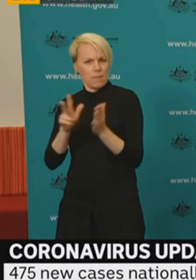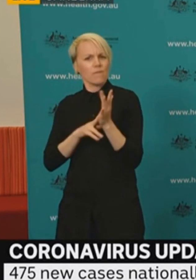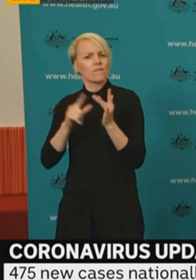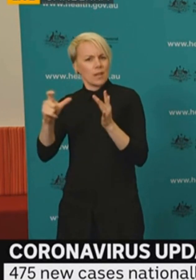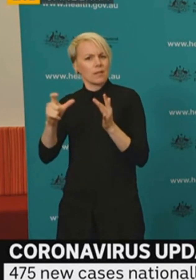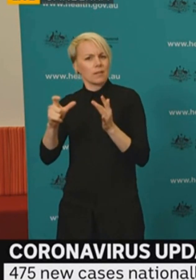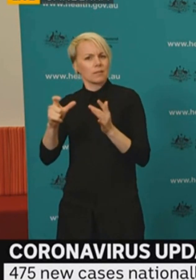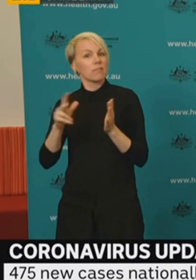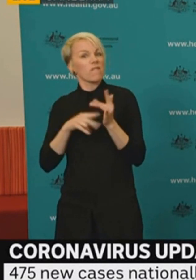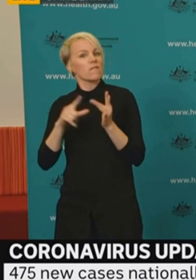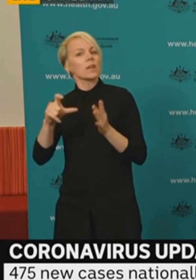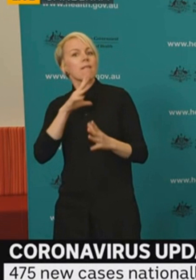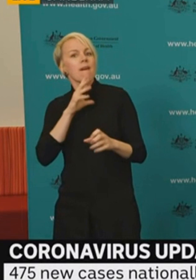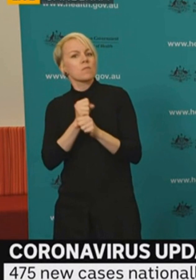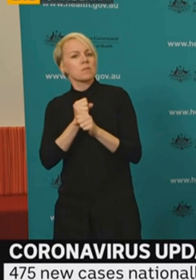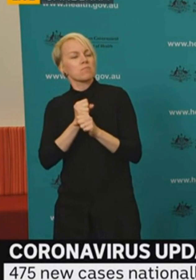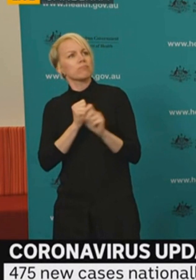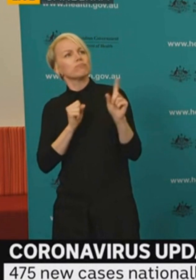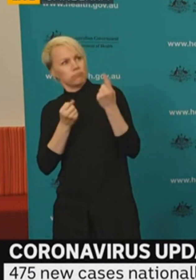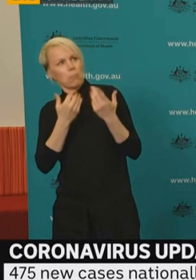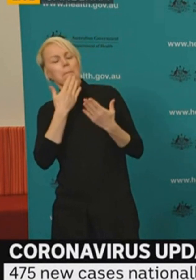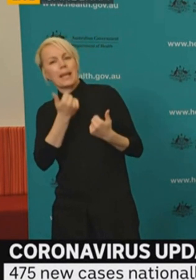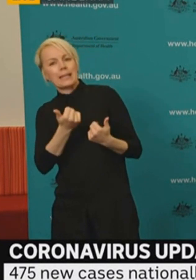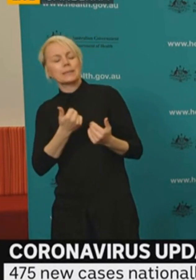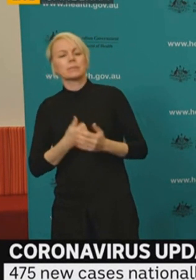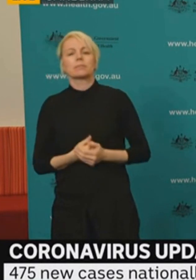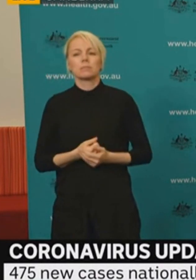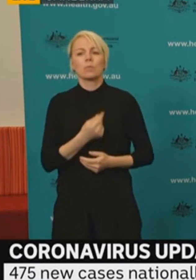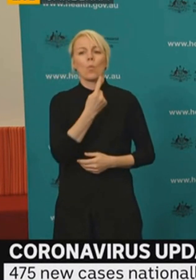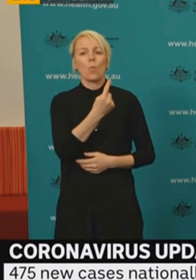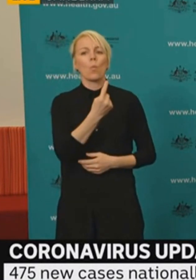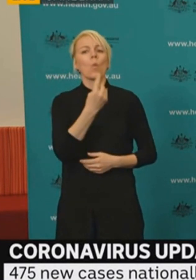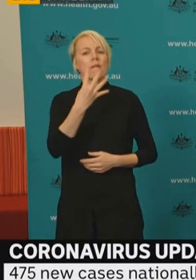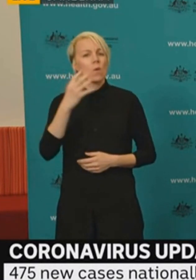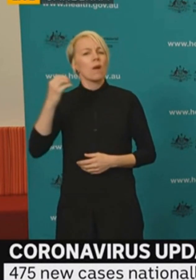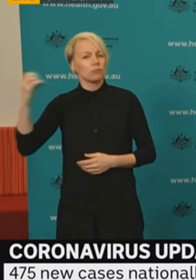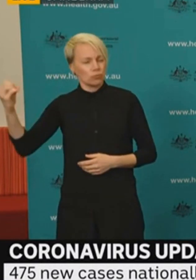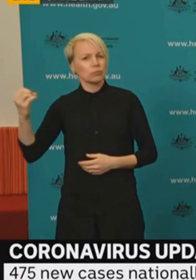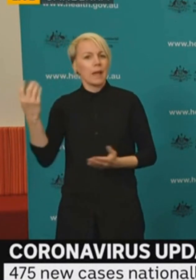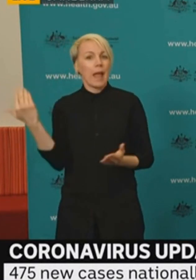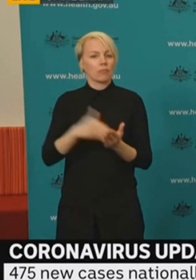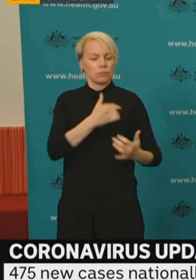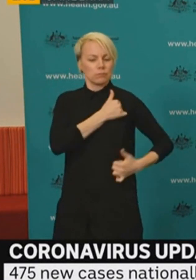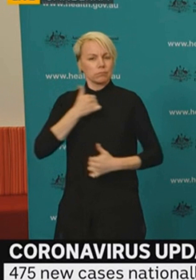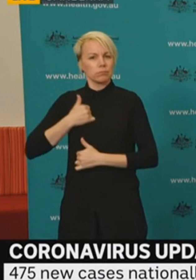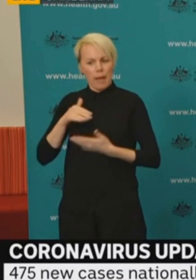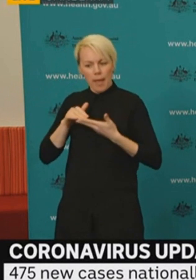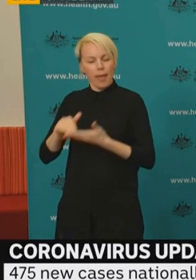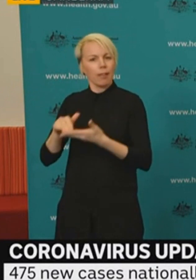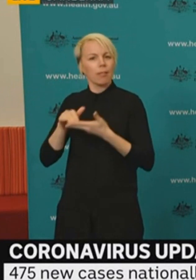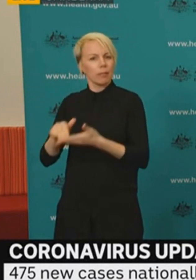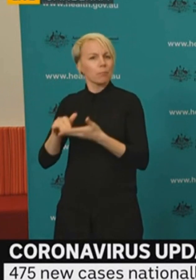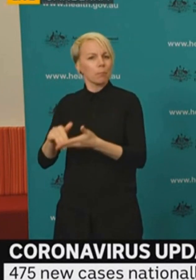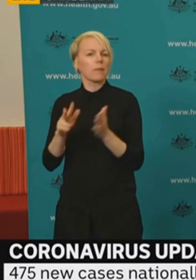1,400 ADF personnel in Victoria at this point in time, assisting with a range of activities.